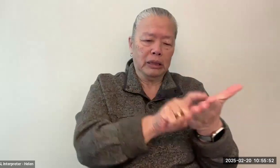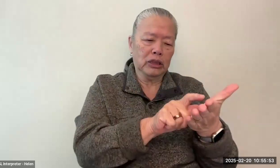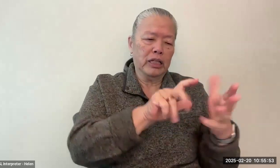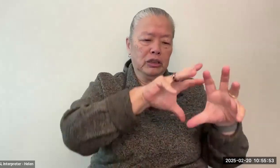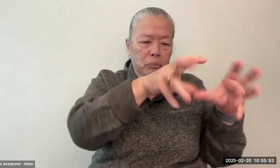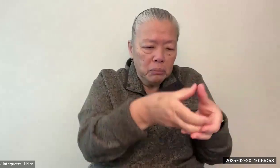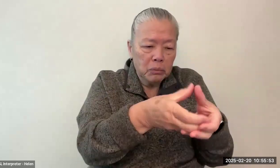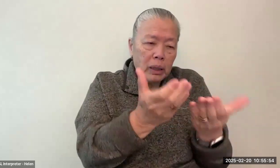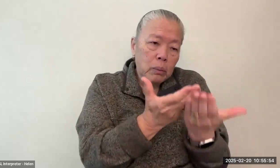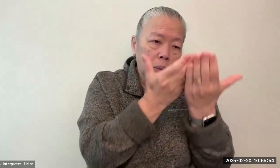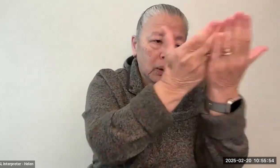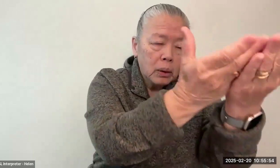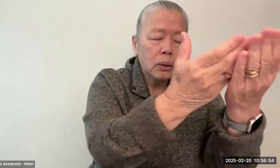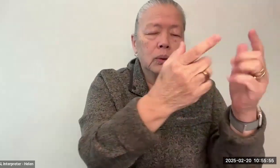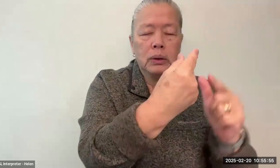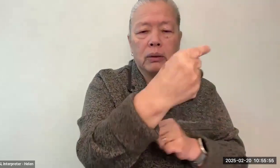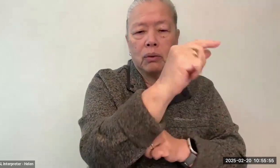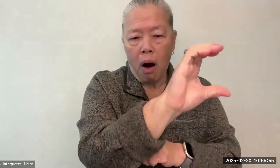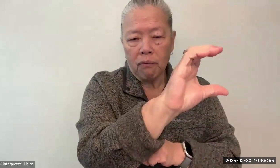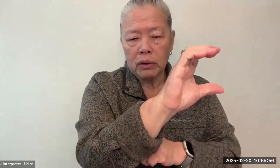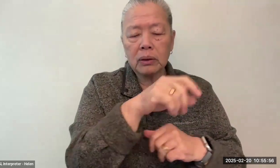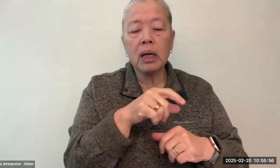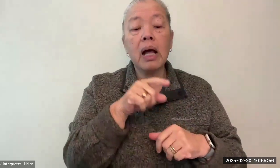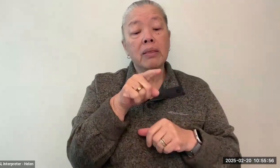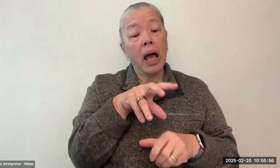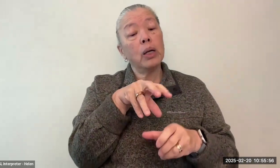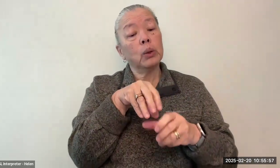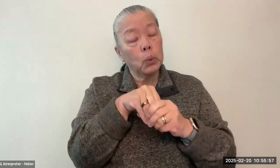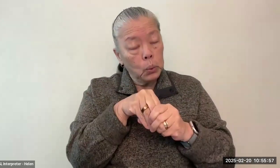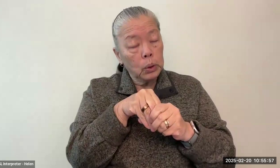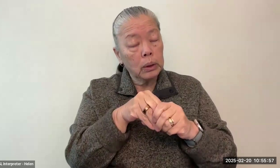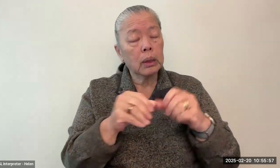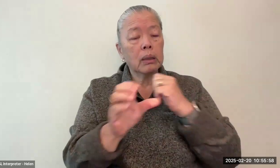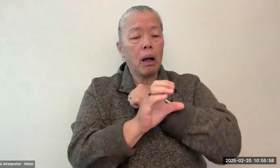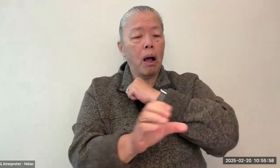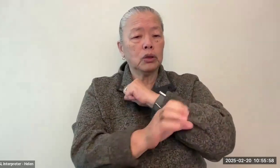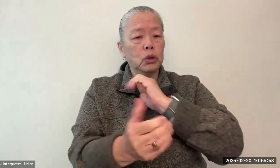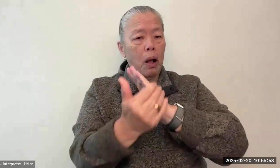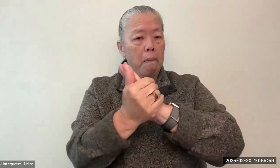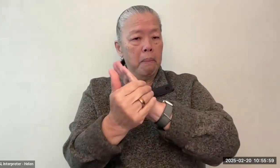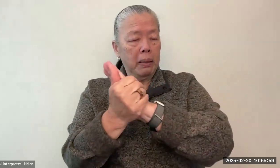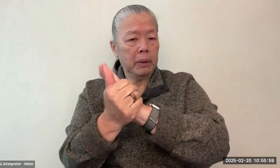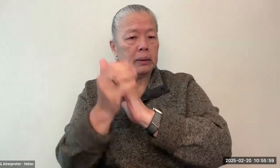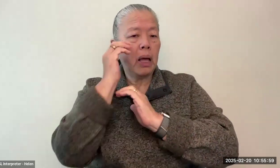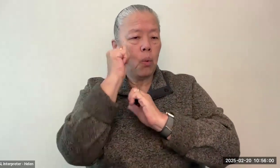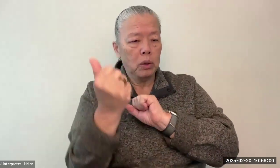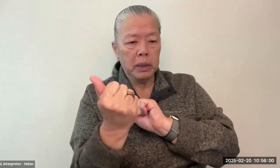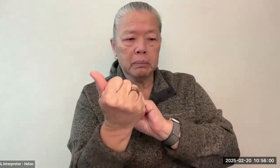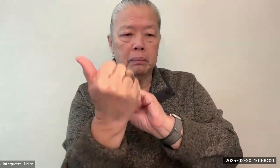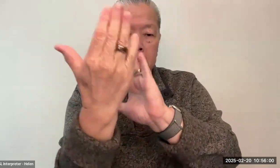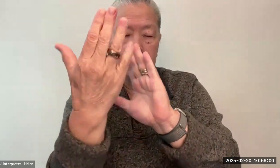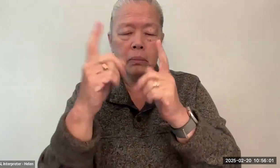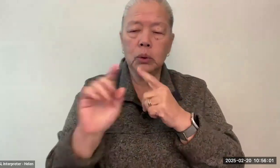that included this package of constitutional amendments that's coming before your